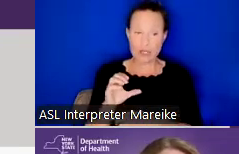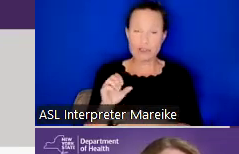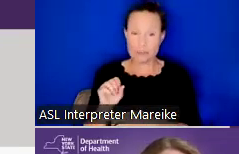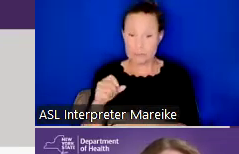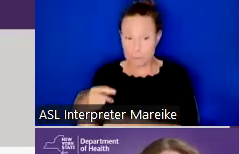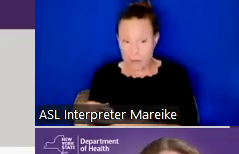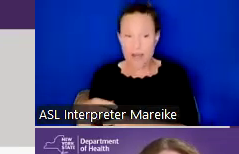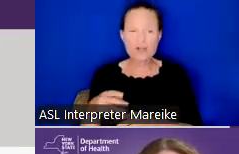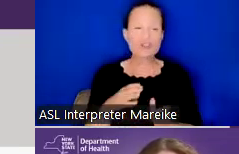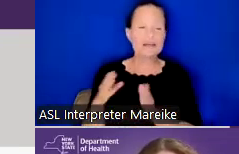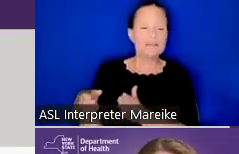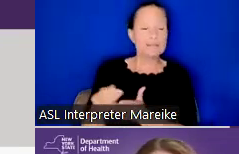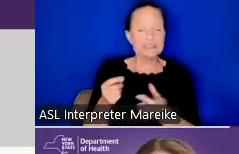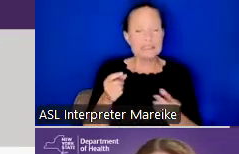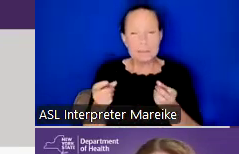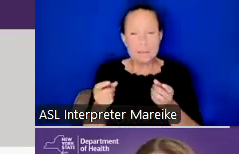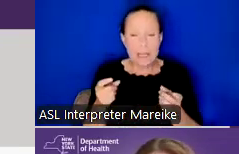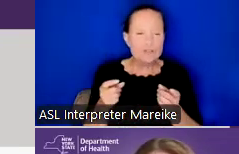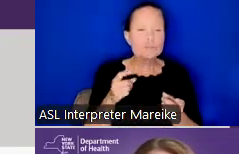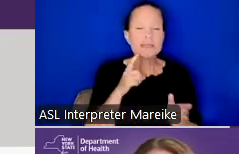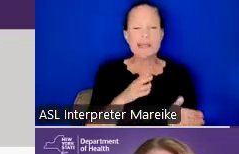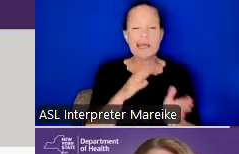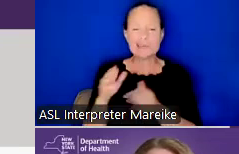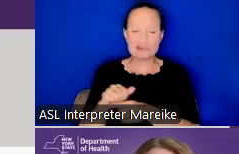and training and technical assistance.